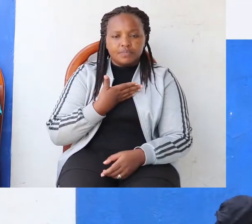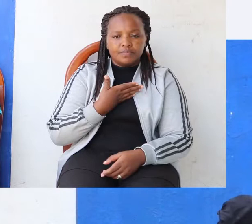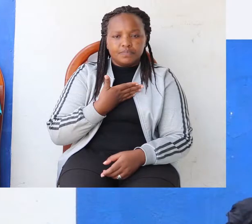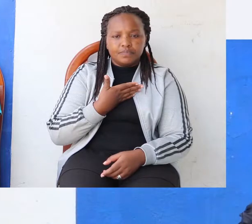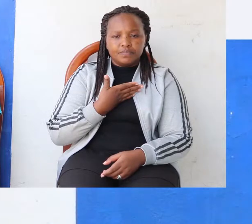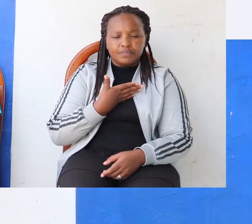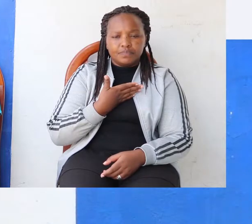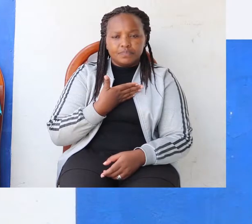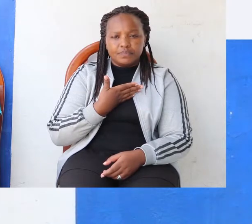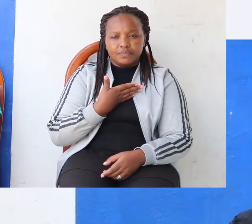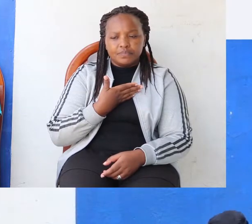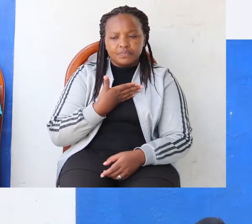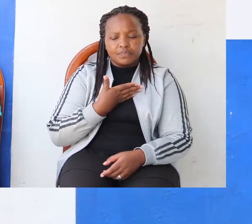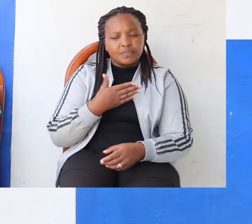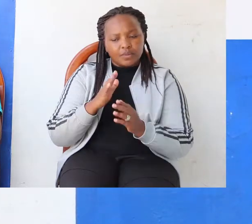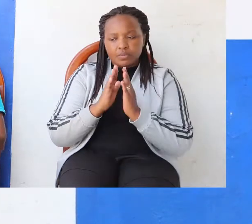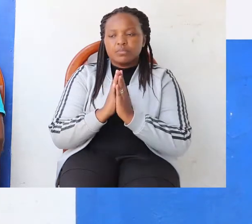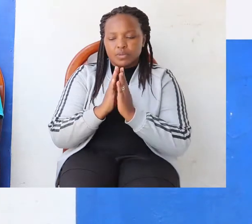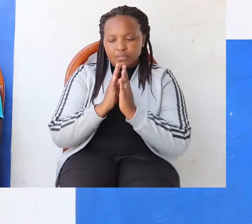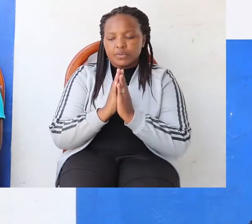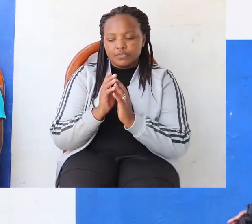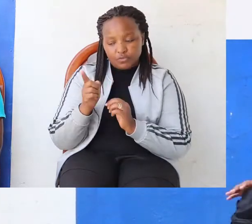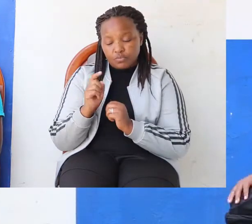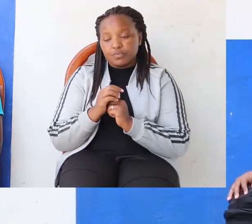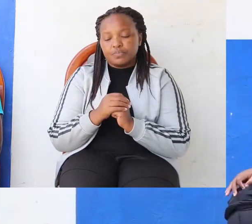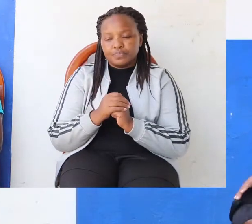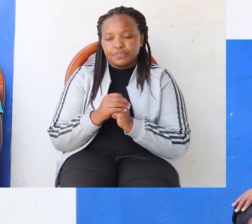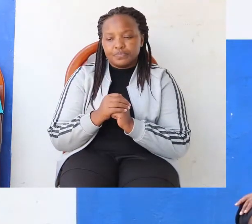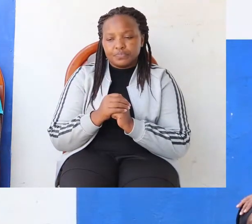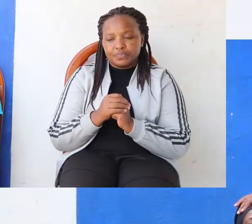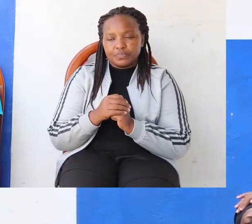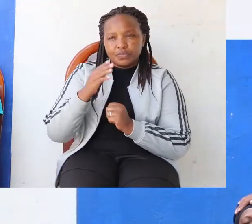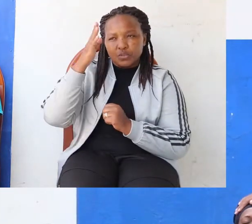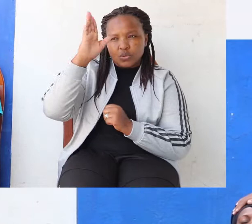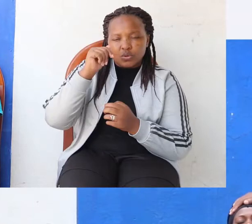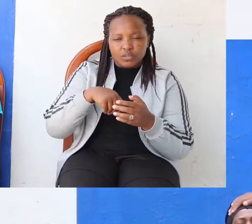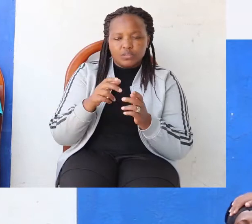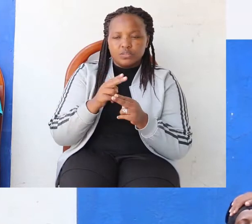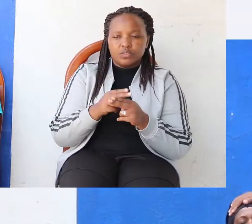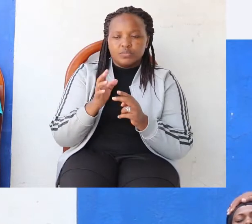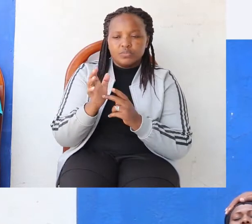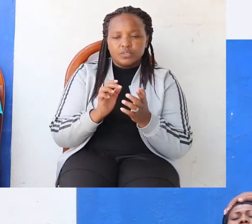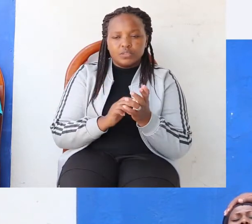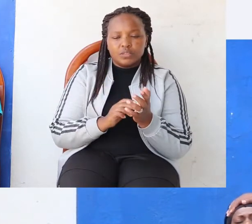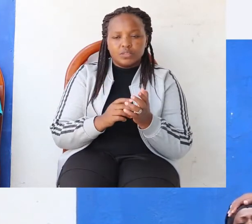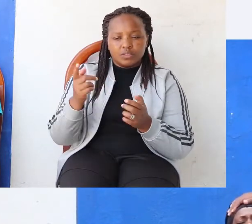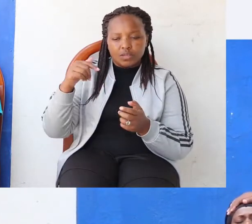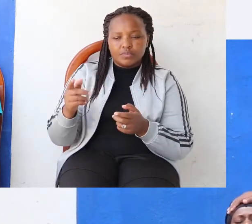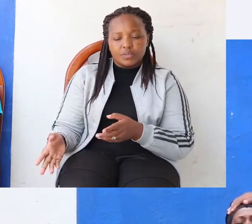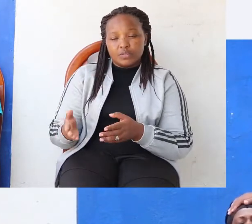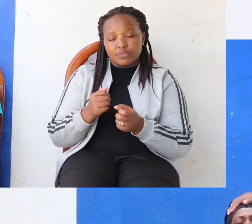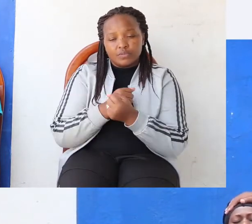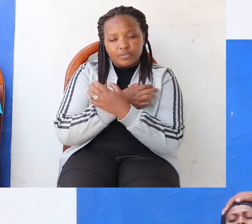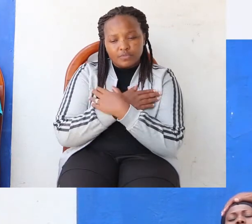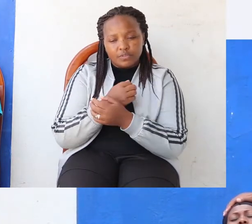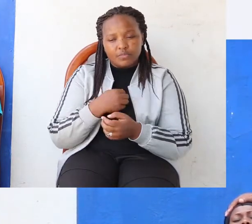Pray for me. Let me pray for you. Father God, in the name of Jesus, I thank you for this sister of mine.